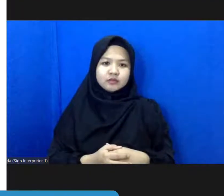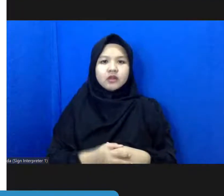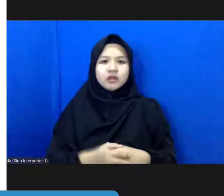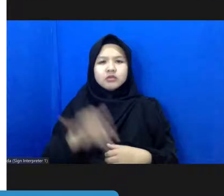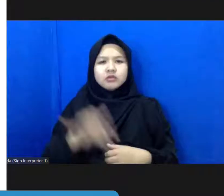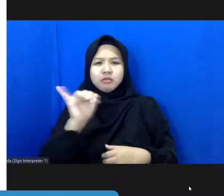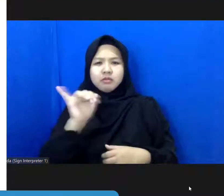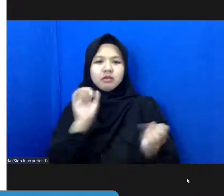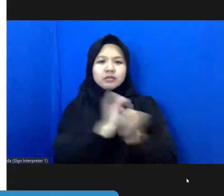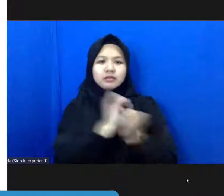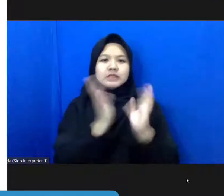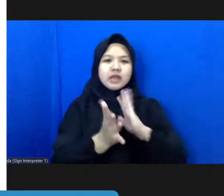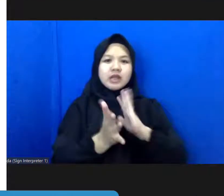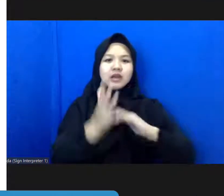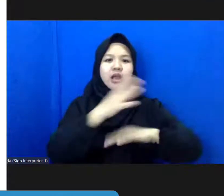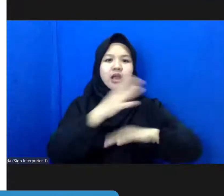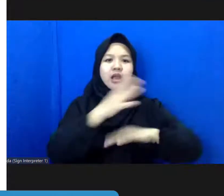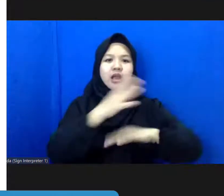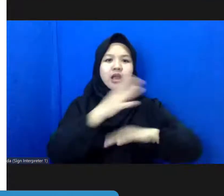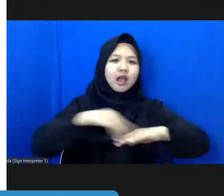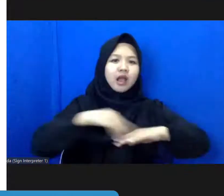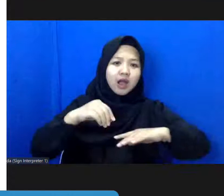with the